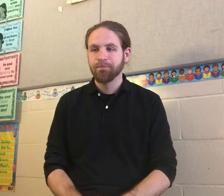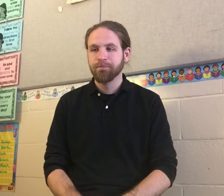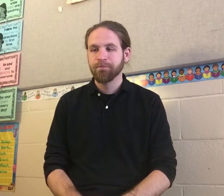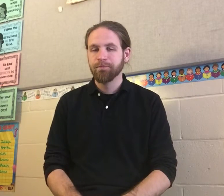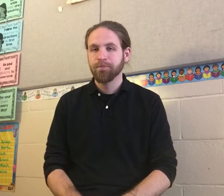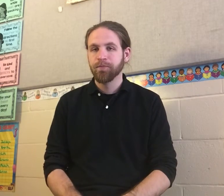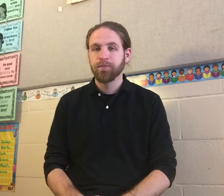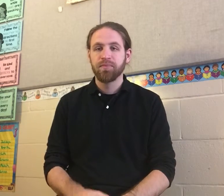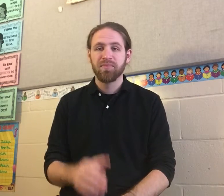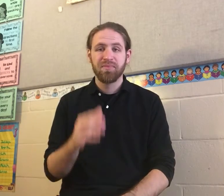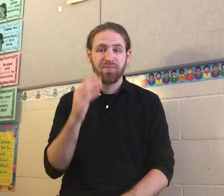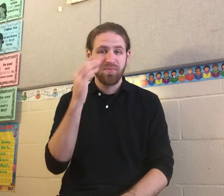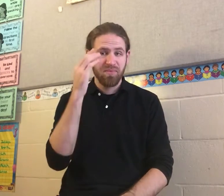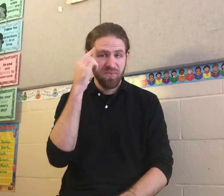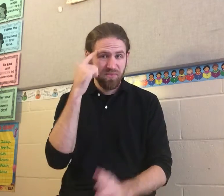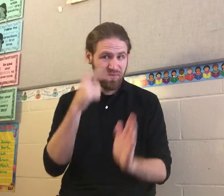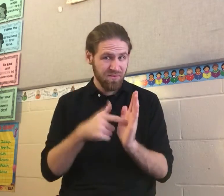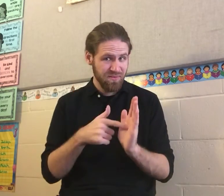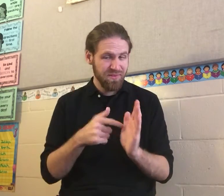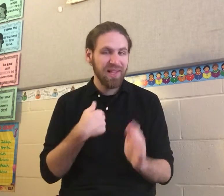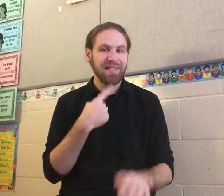Notice I said pairs.